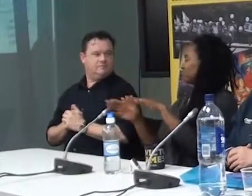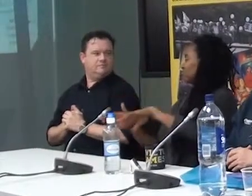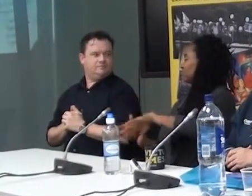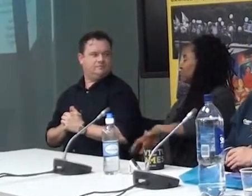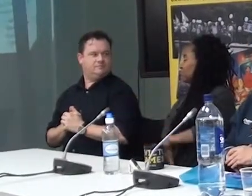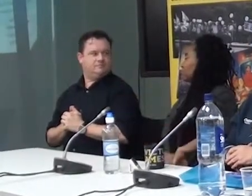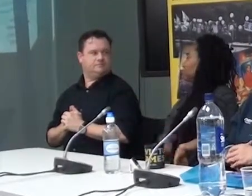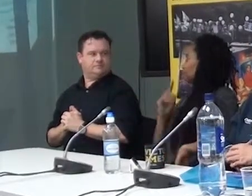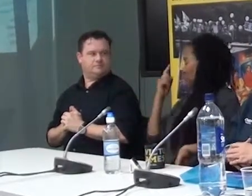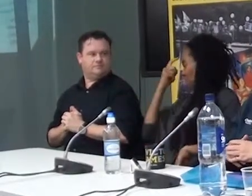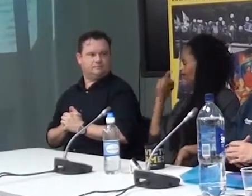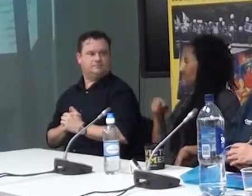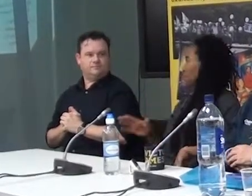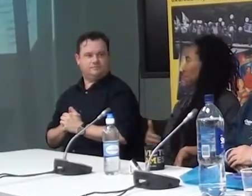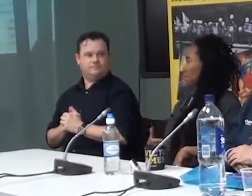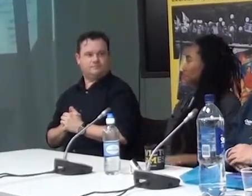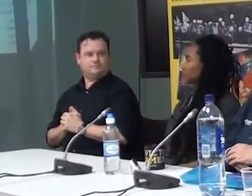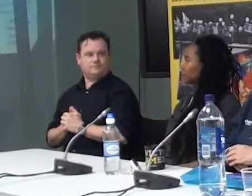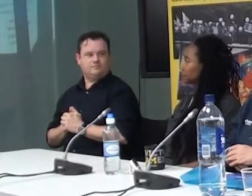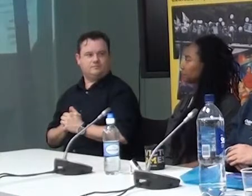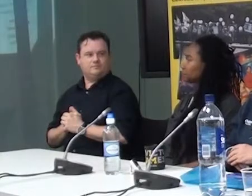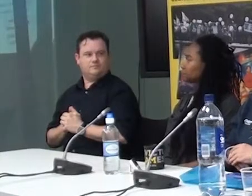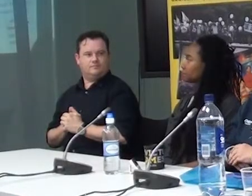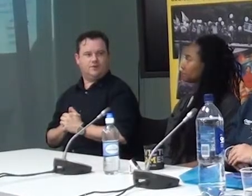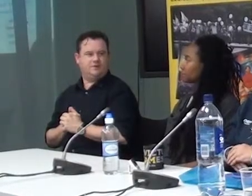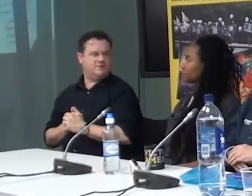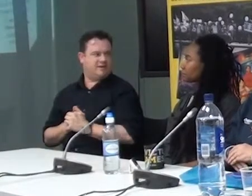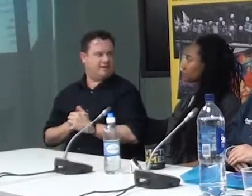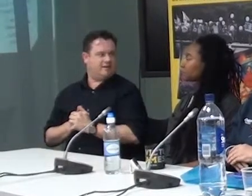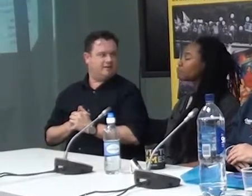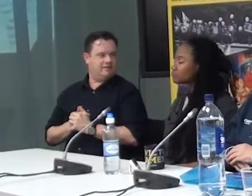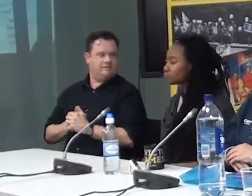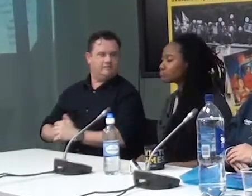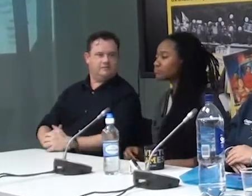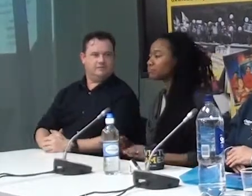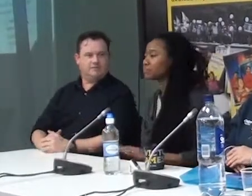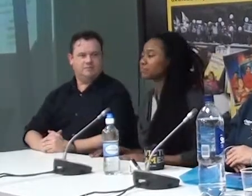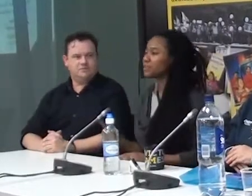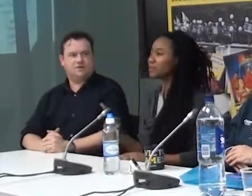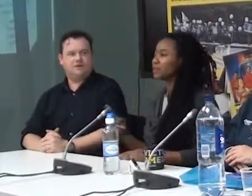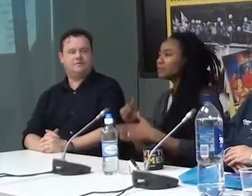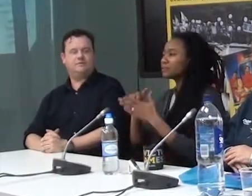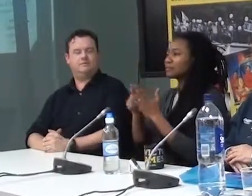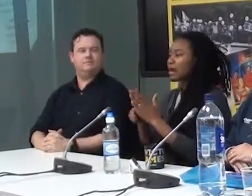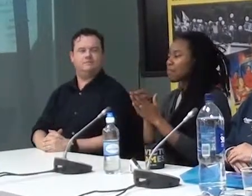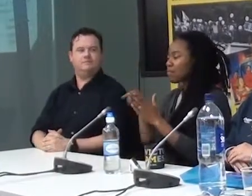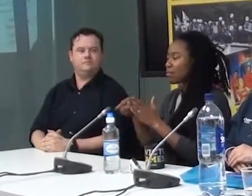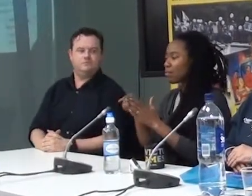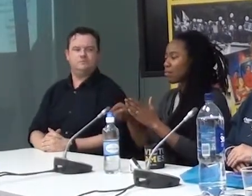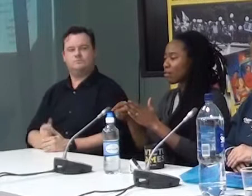these disabled veterans who were subjected to patronising attitudes and charity framed